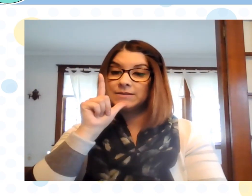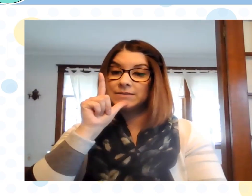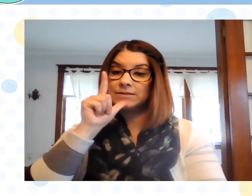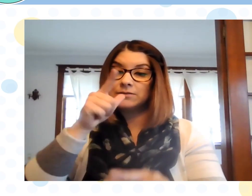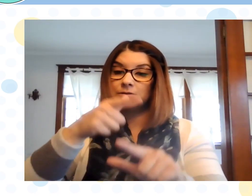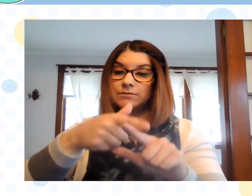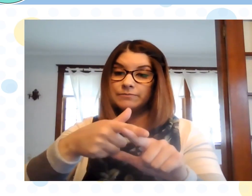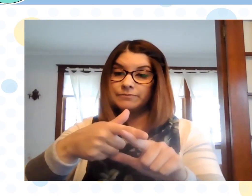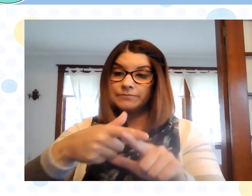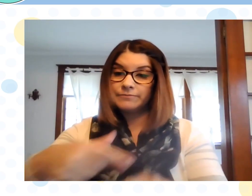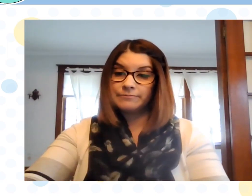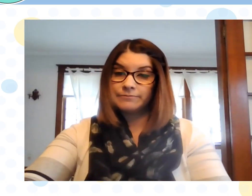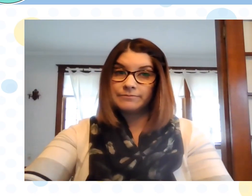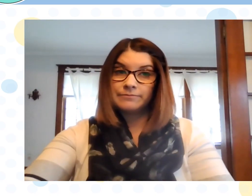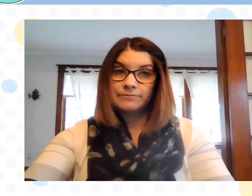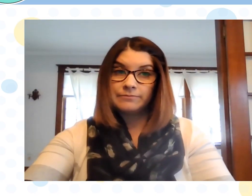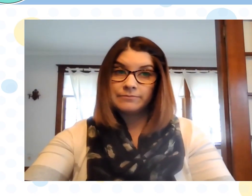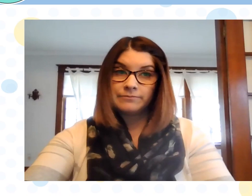Sister.